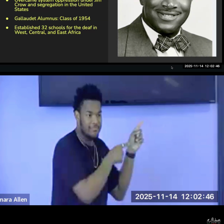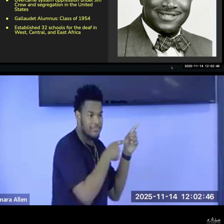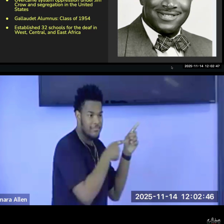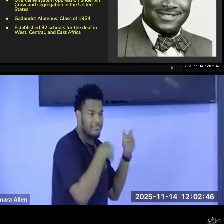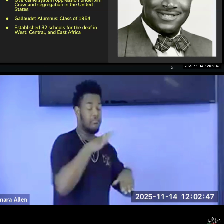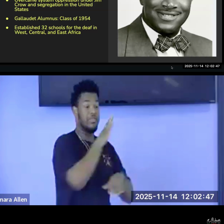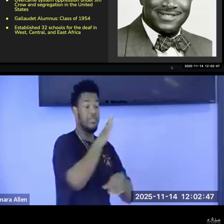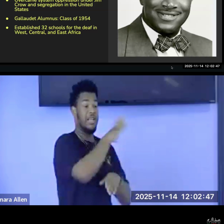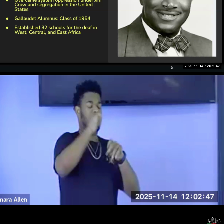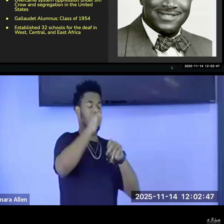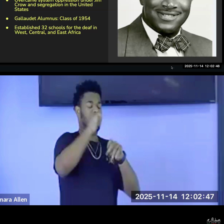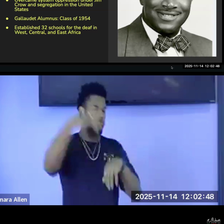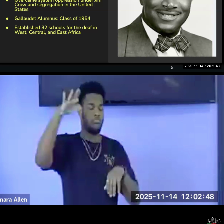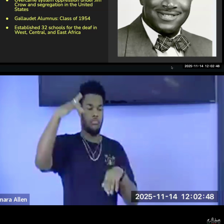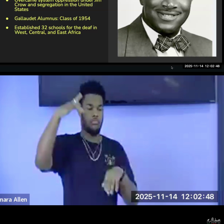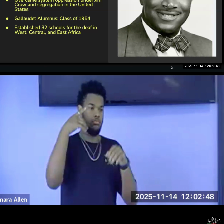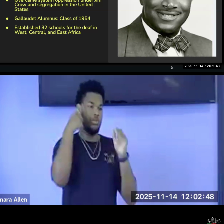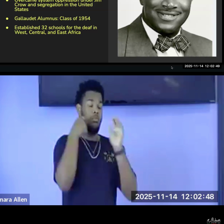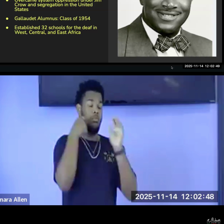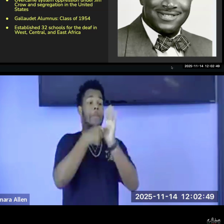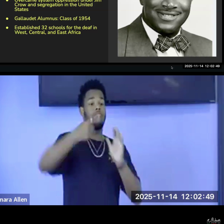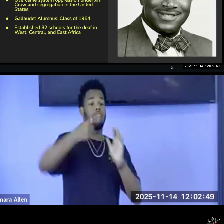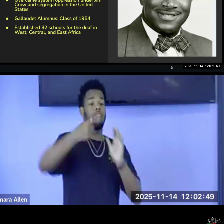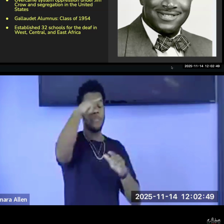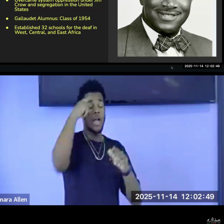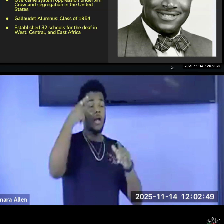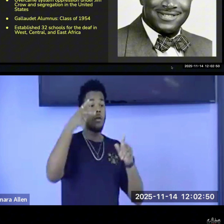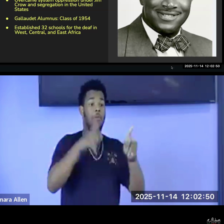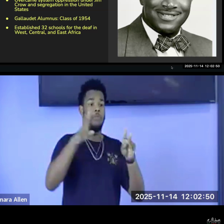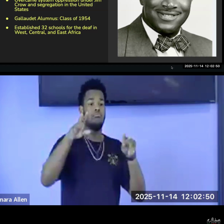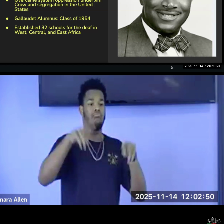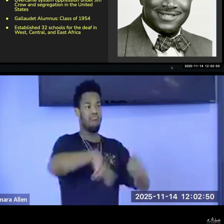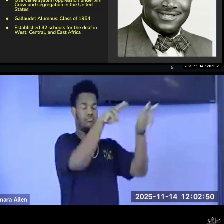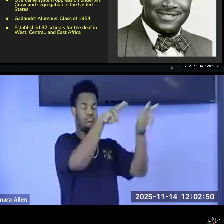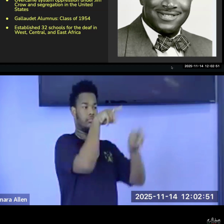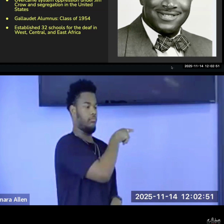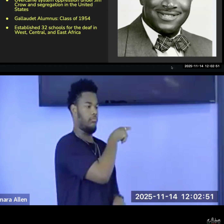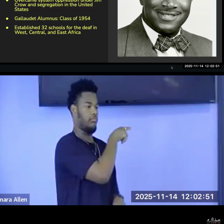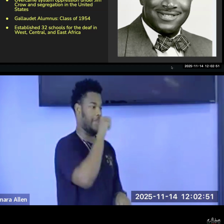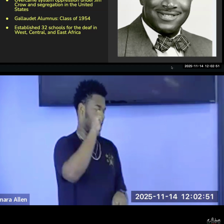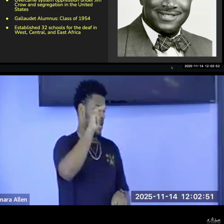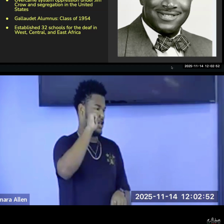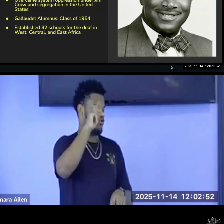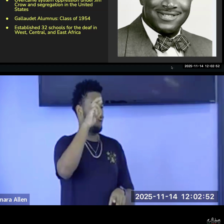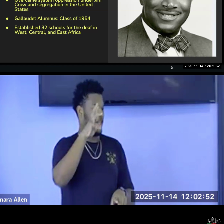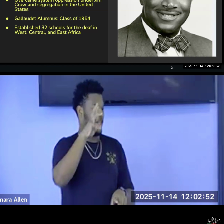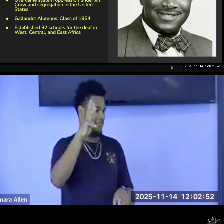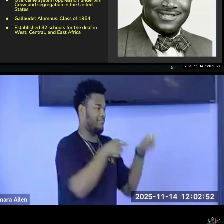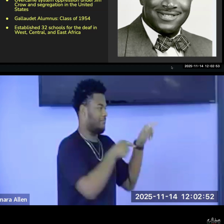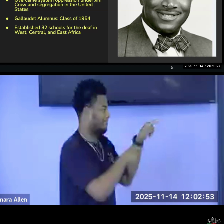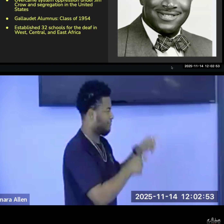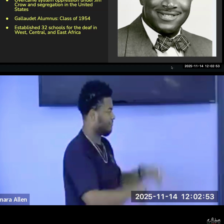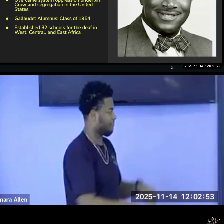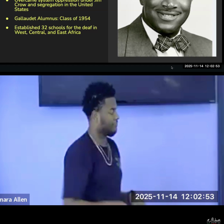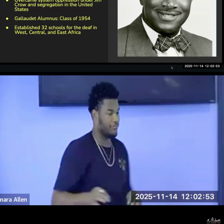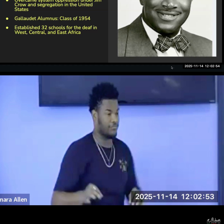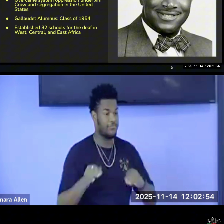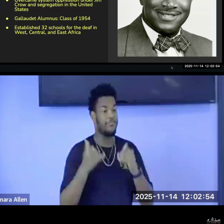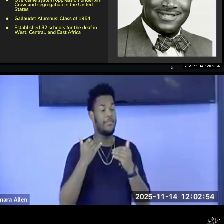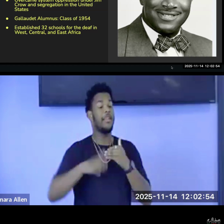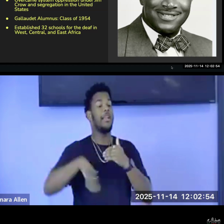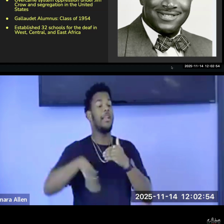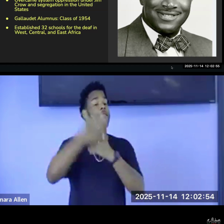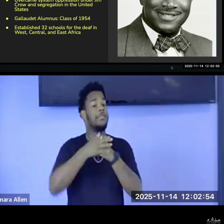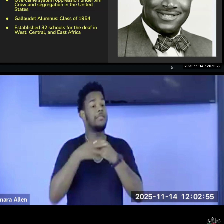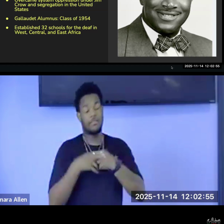well. He is an alumnus of Gallaudet, class of 1954. His work is notable. Everyone here knows who